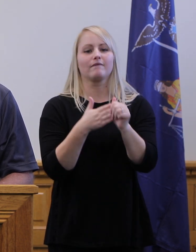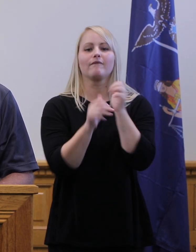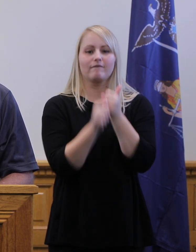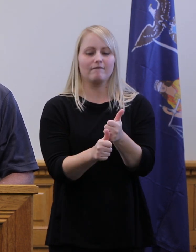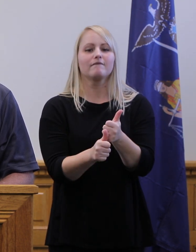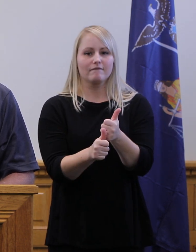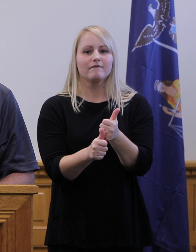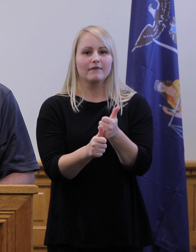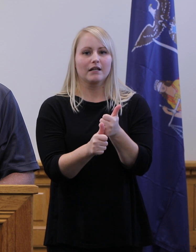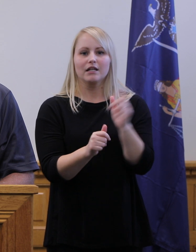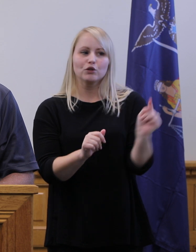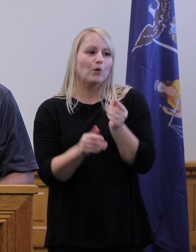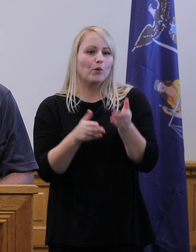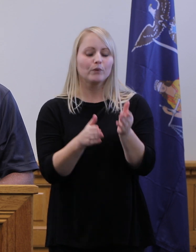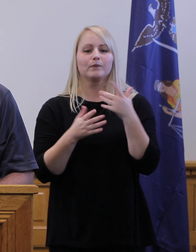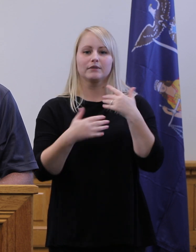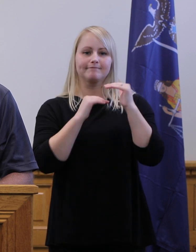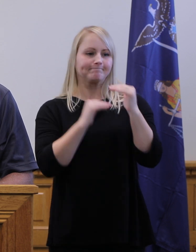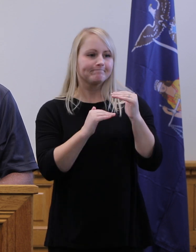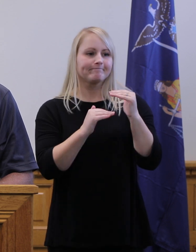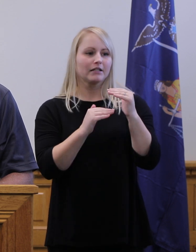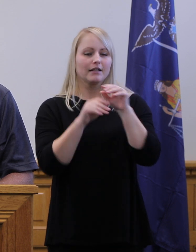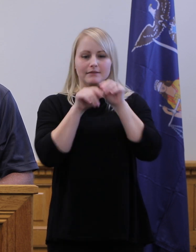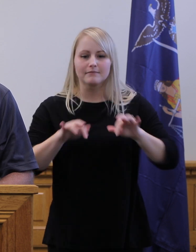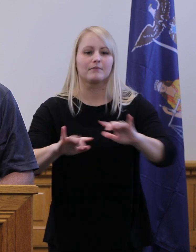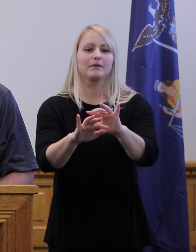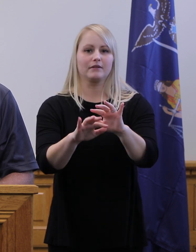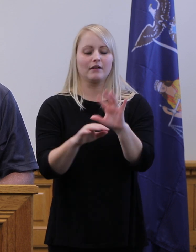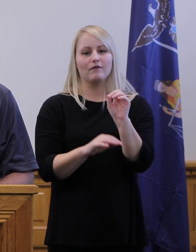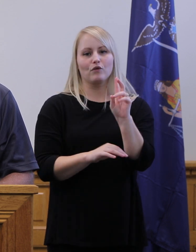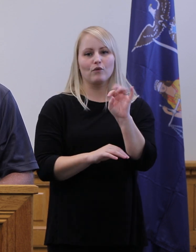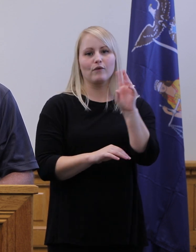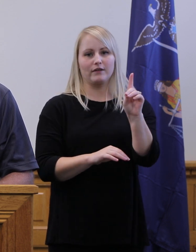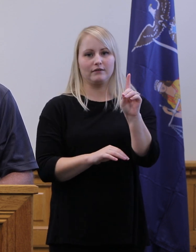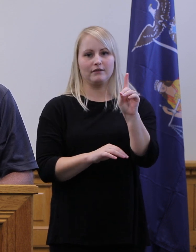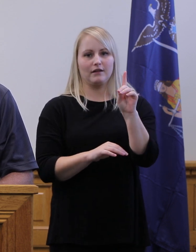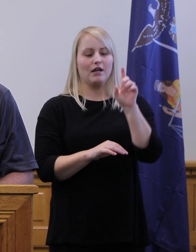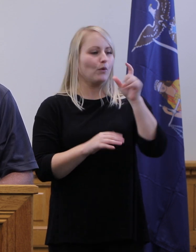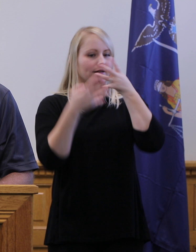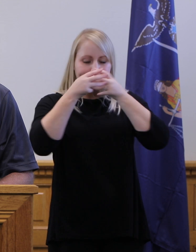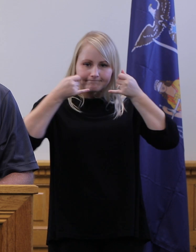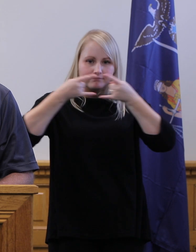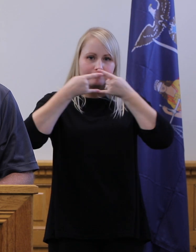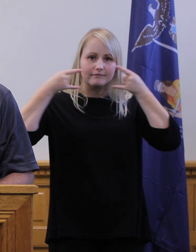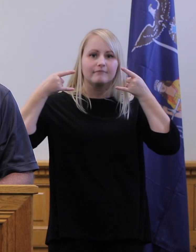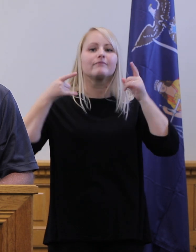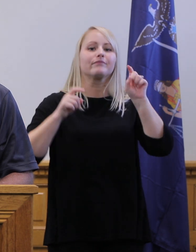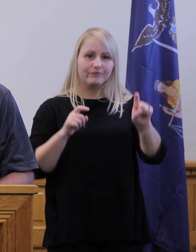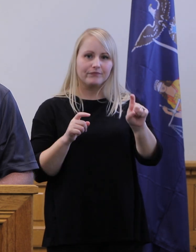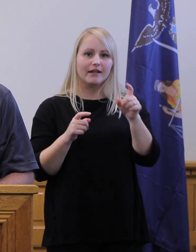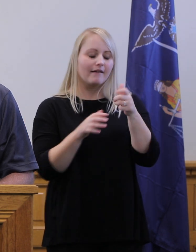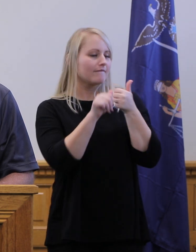to get control of this virus, is to keep practicing preventative measures, social distance, wear face coverings, and follow the